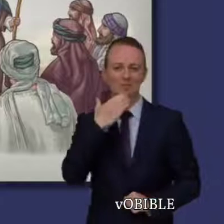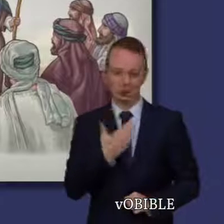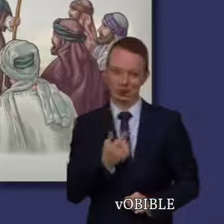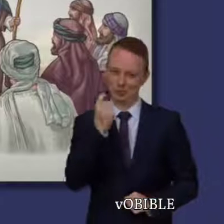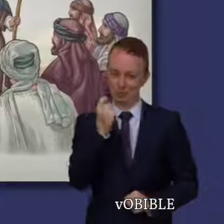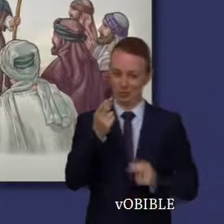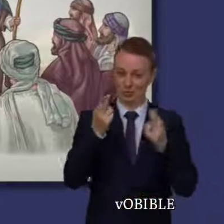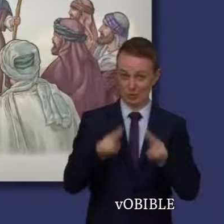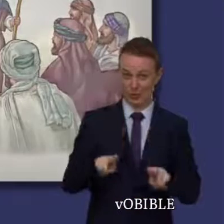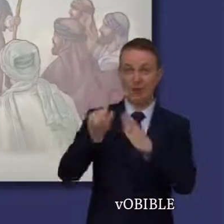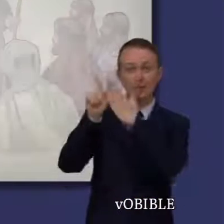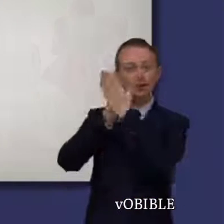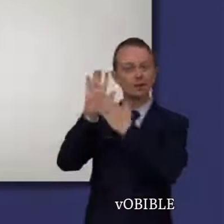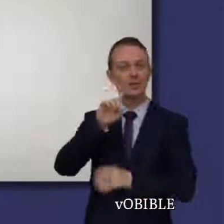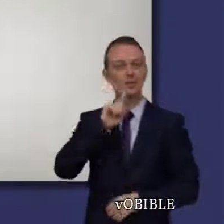lead Israel into Canaan.